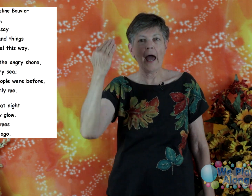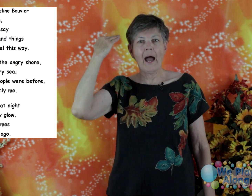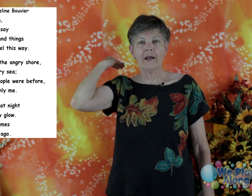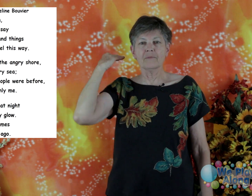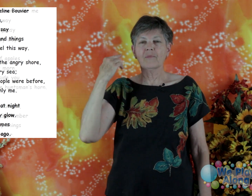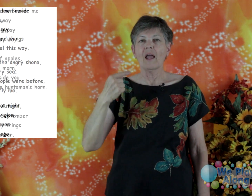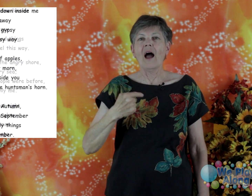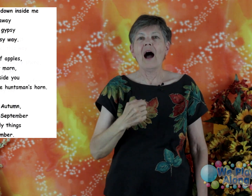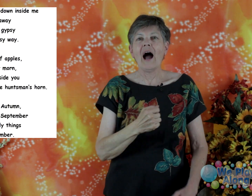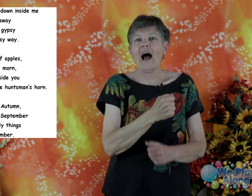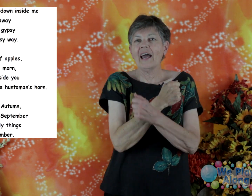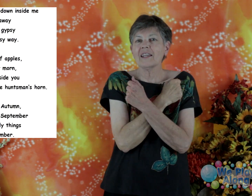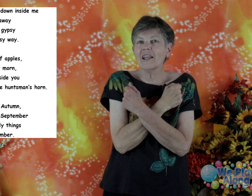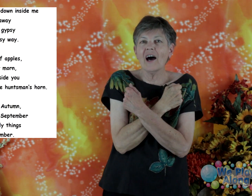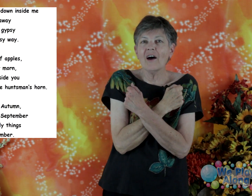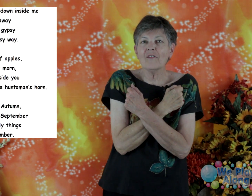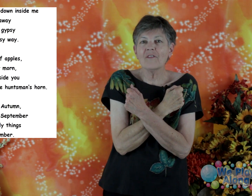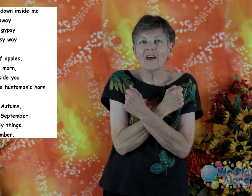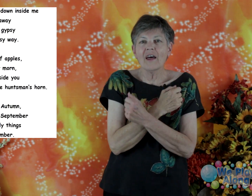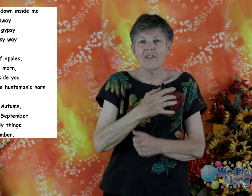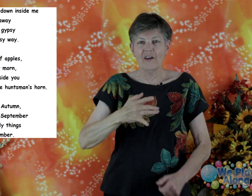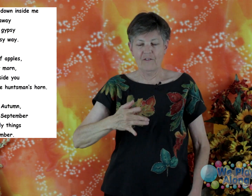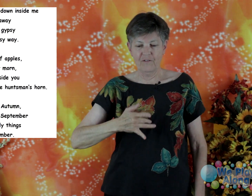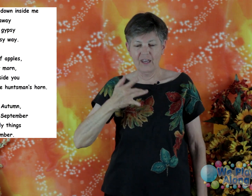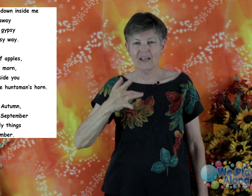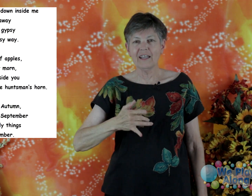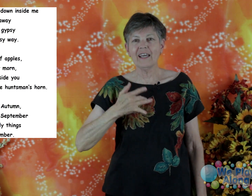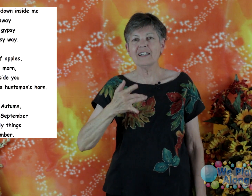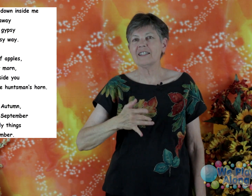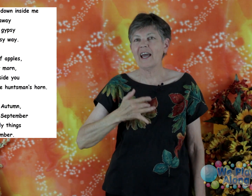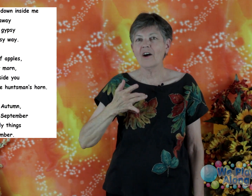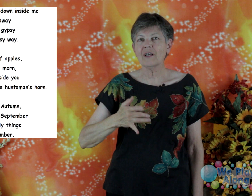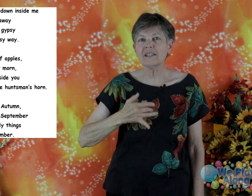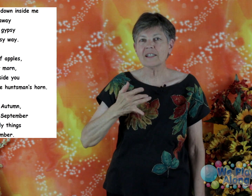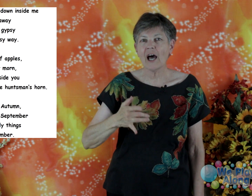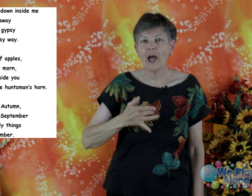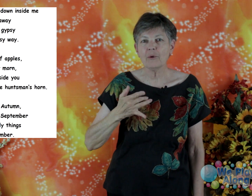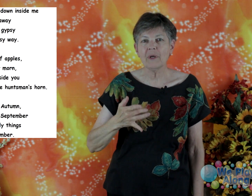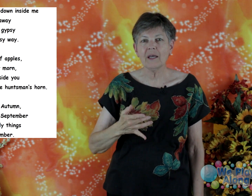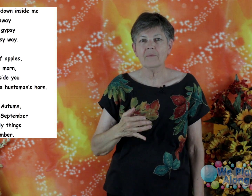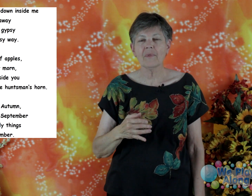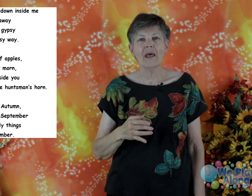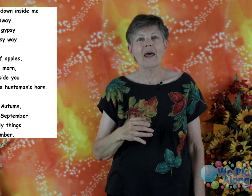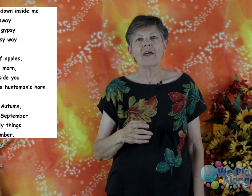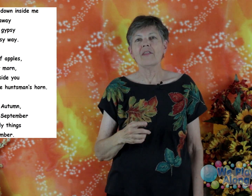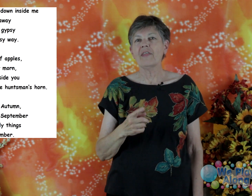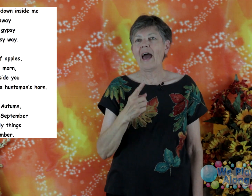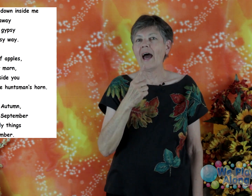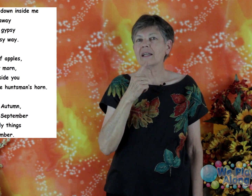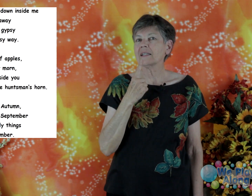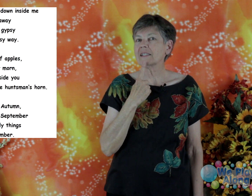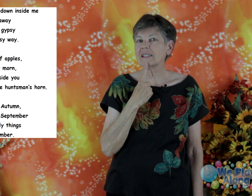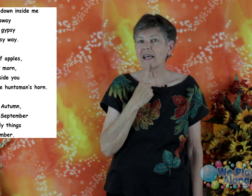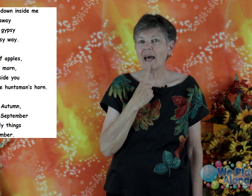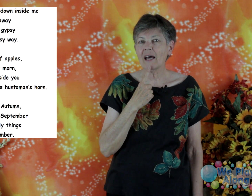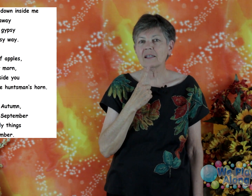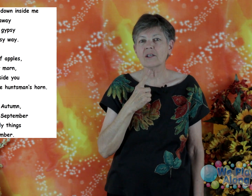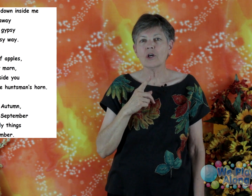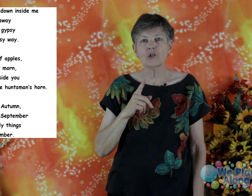back. I love the feeling down inside me that says